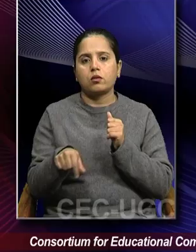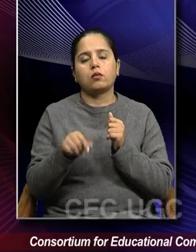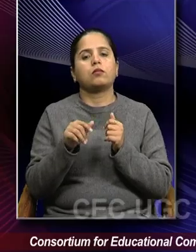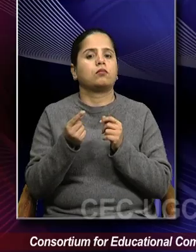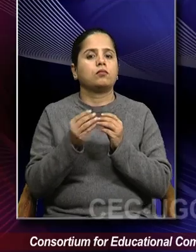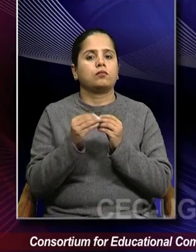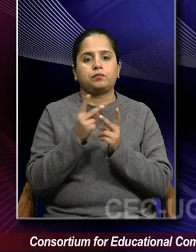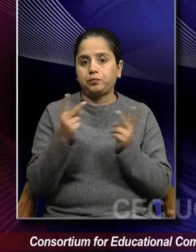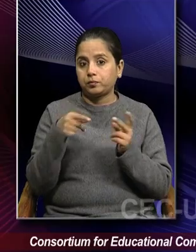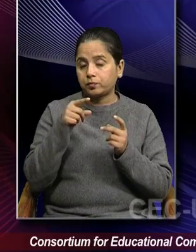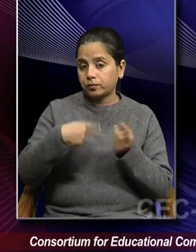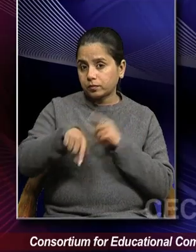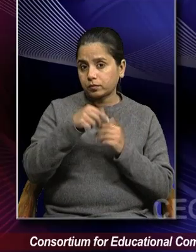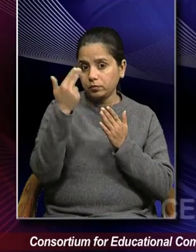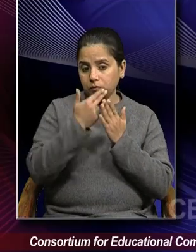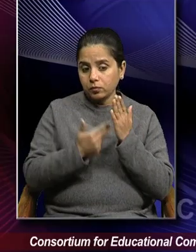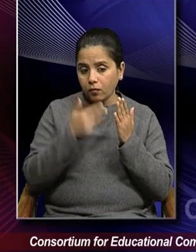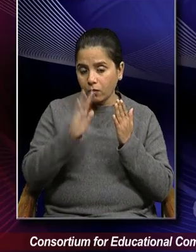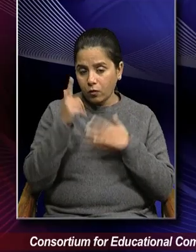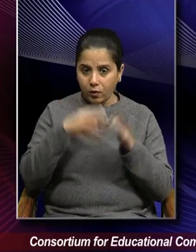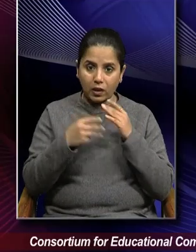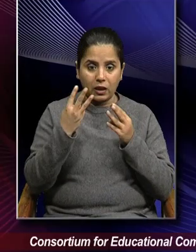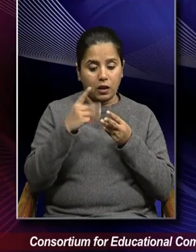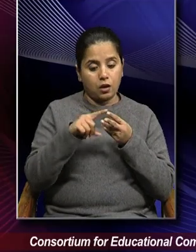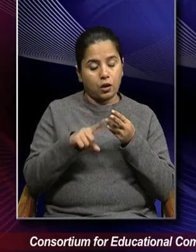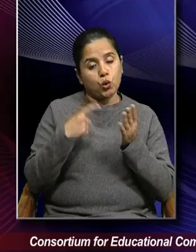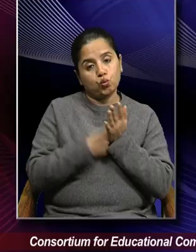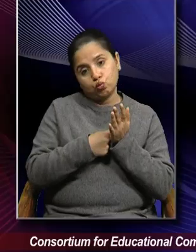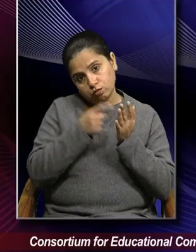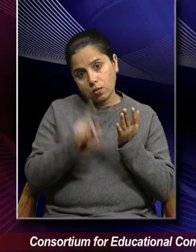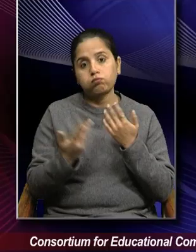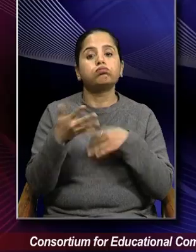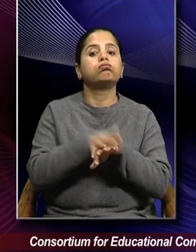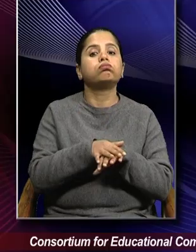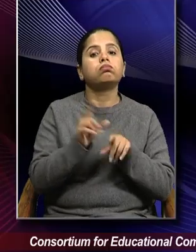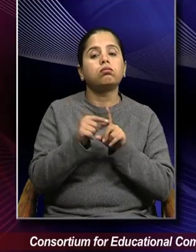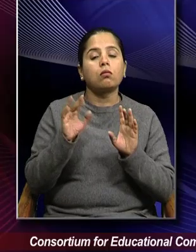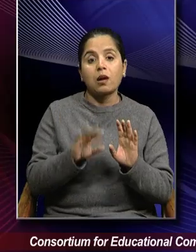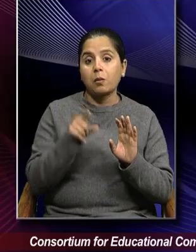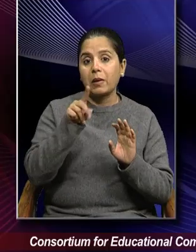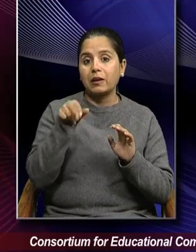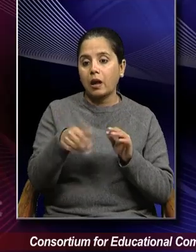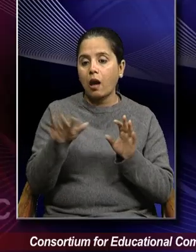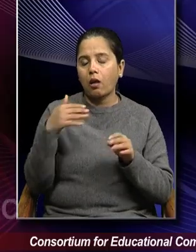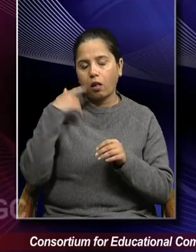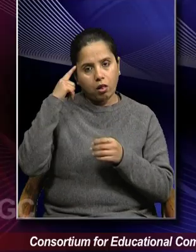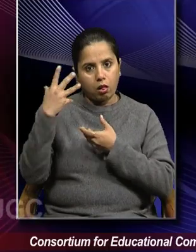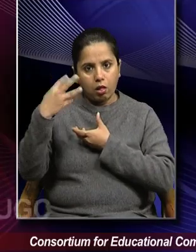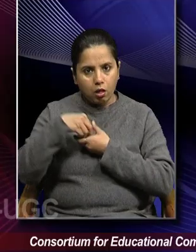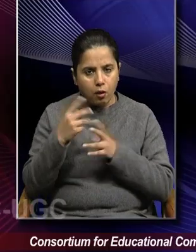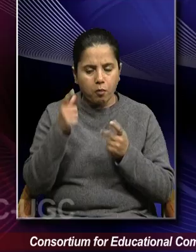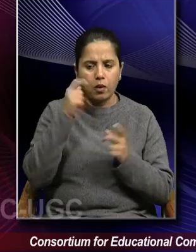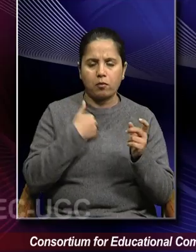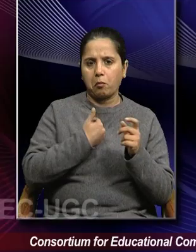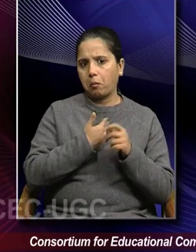designed in such a way that it has to fulfill all three conditions, all three functions, so that there is no inhibition, there is no hitch, or